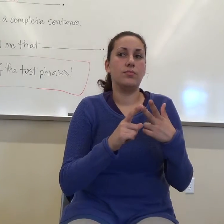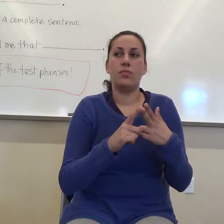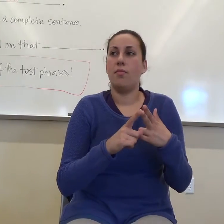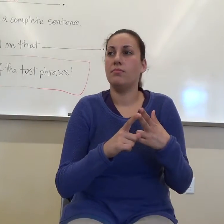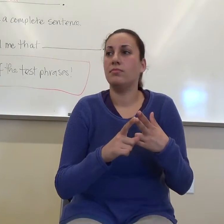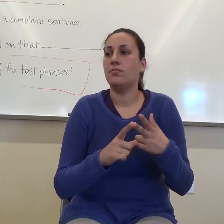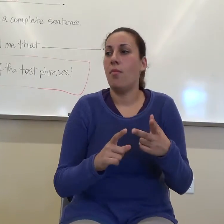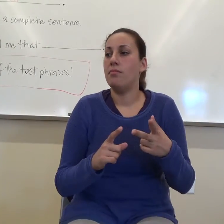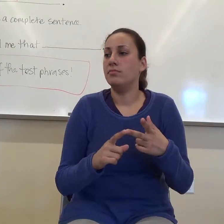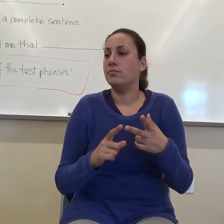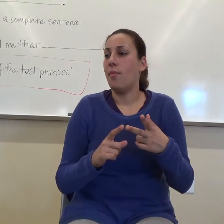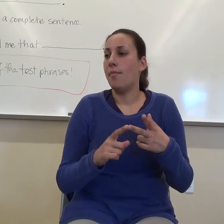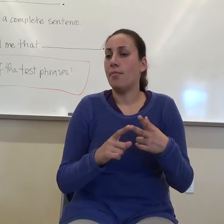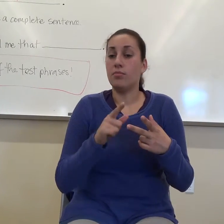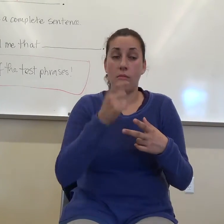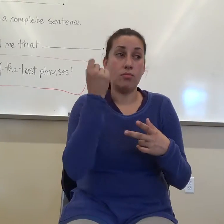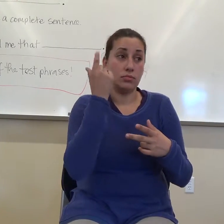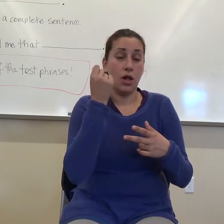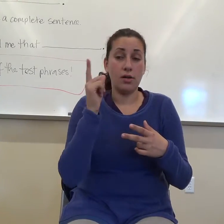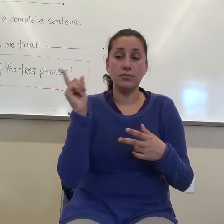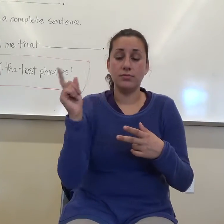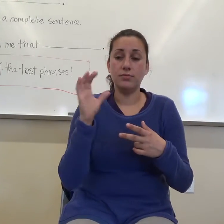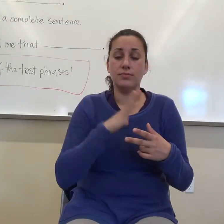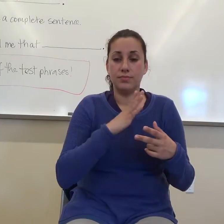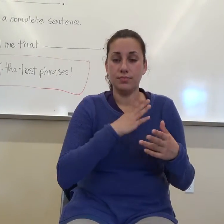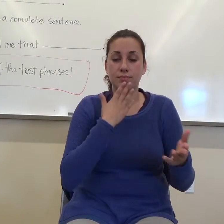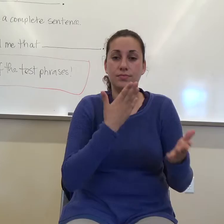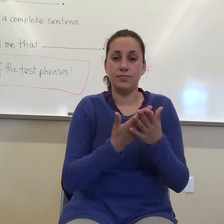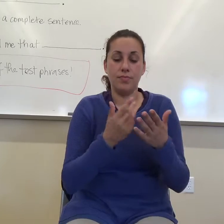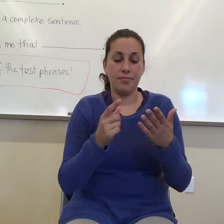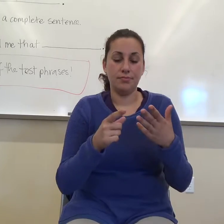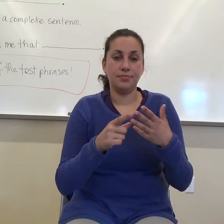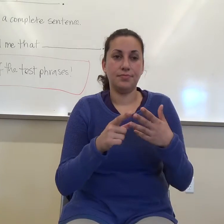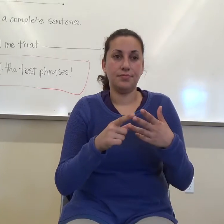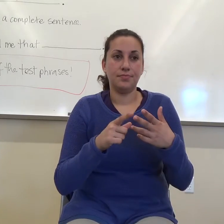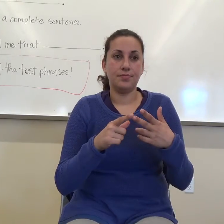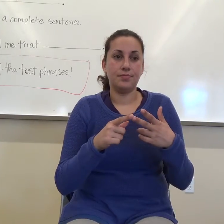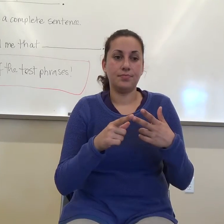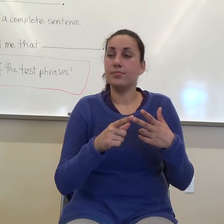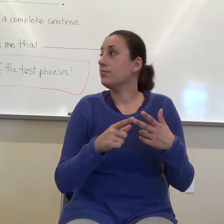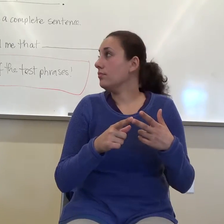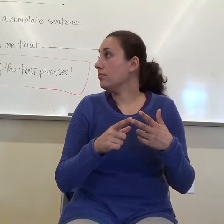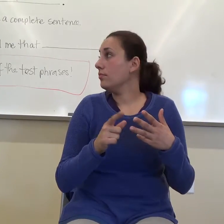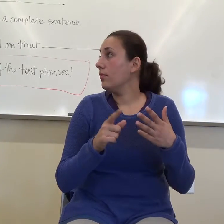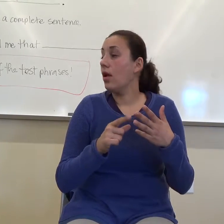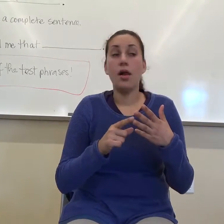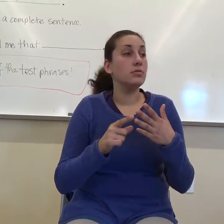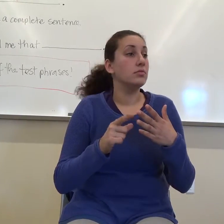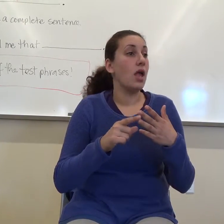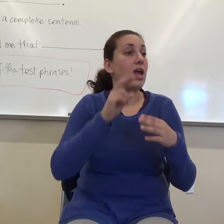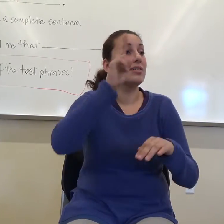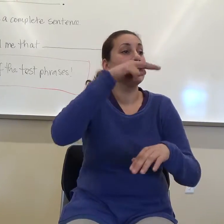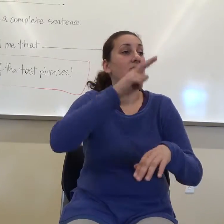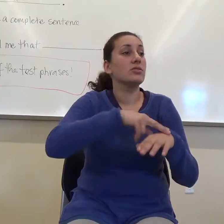this. If you understand this, that's good, okay? The National Spelling Bee,